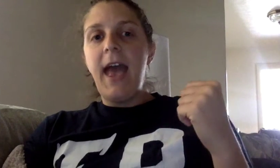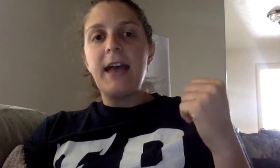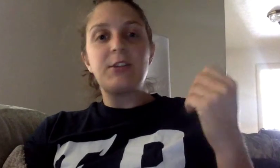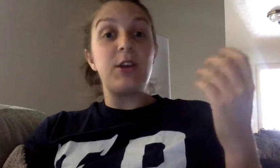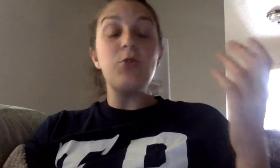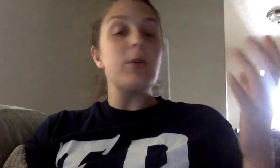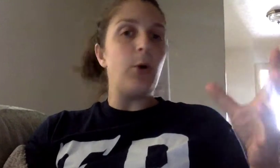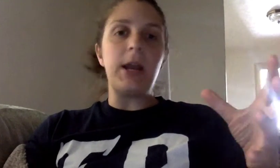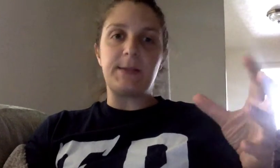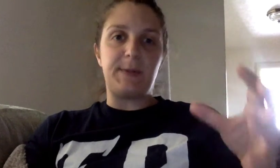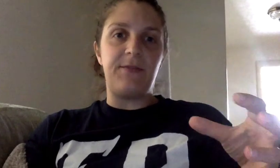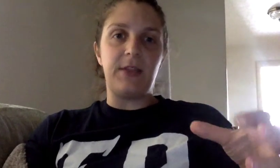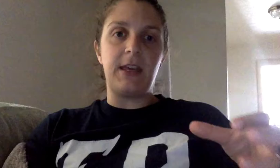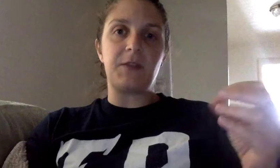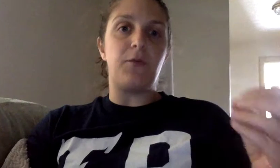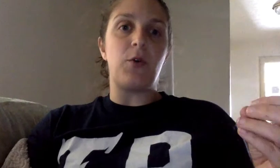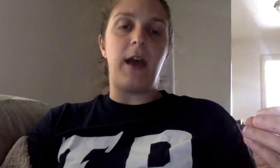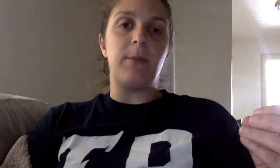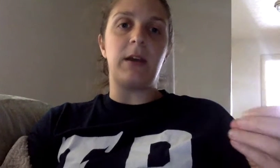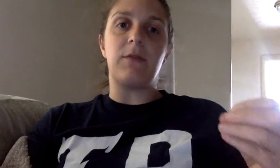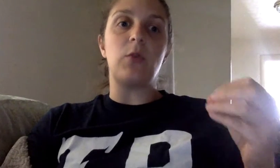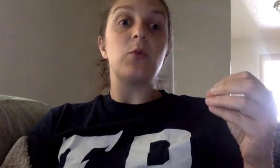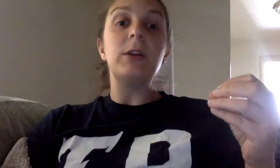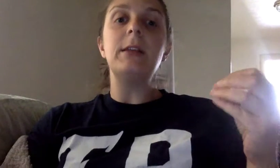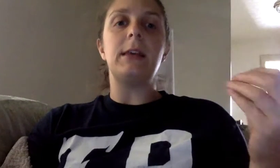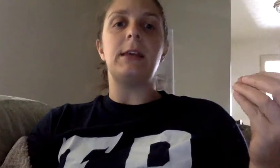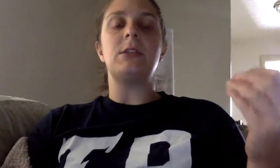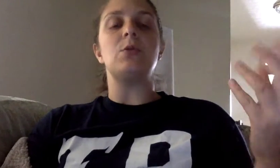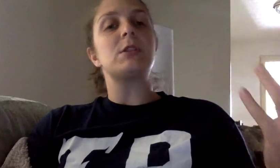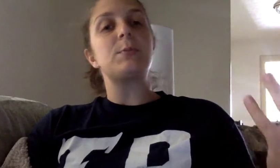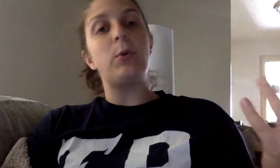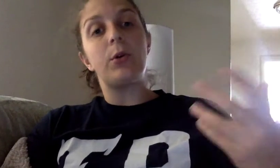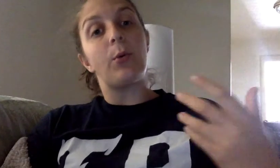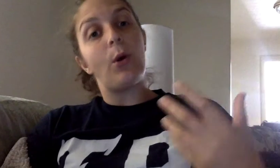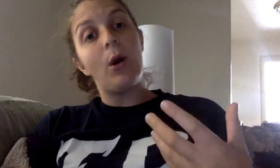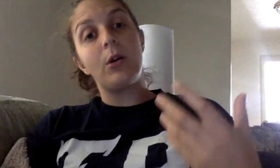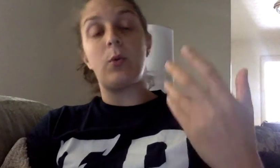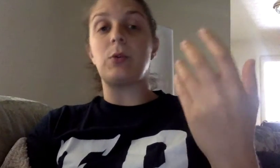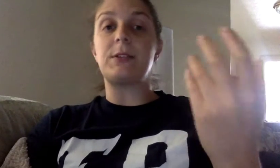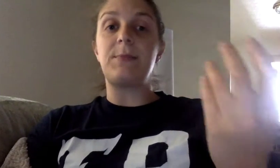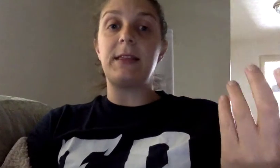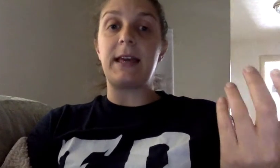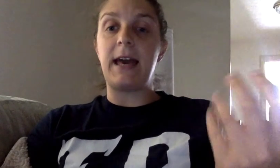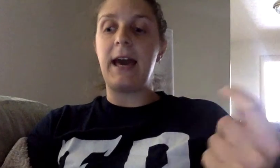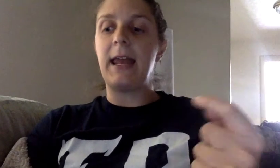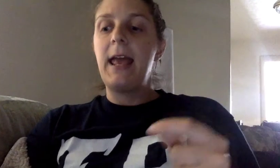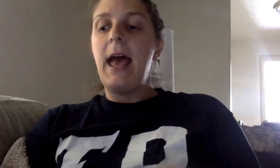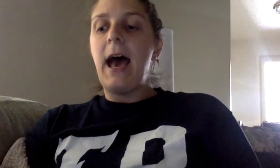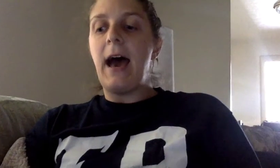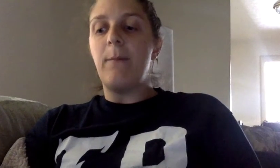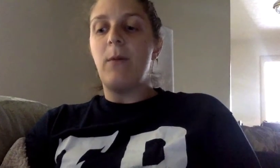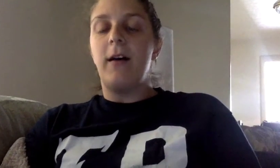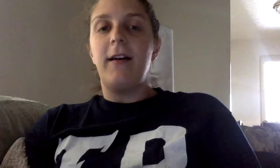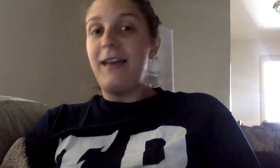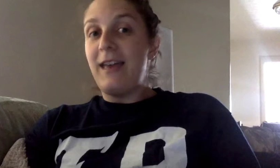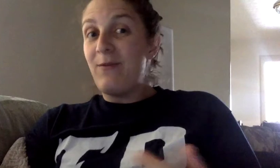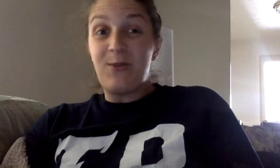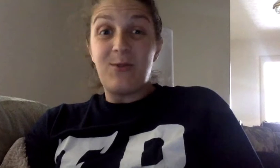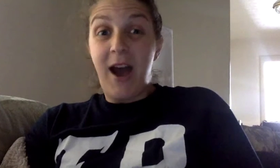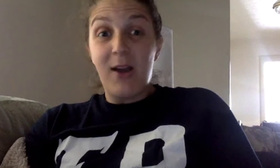so that you can point out specific things for them, like if they're really into a sport or art or something like that. If they're not, or